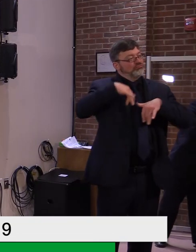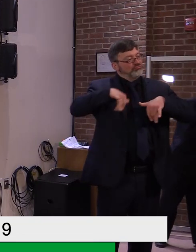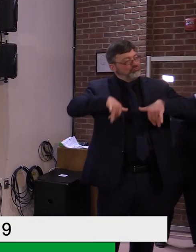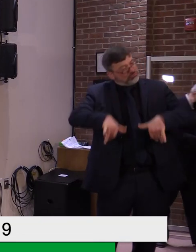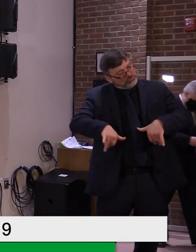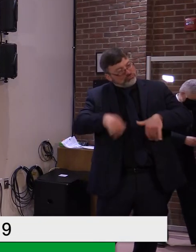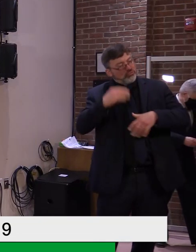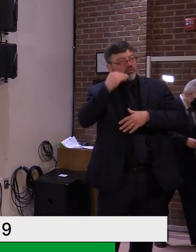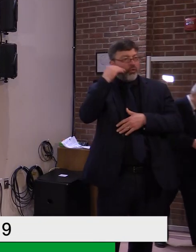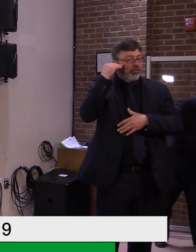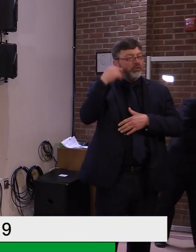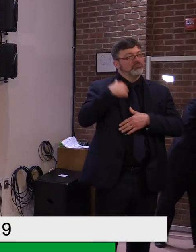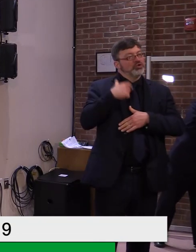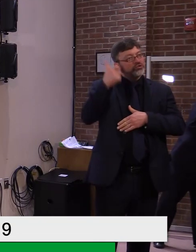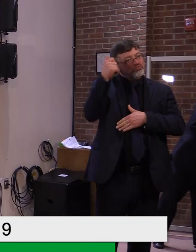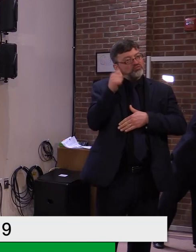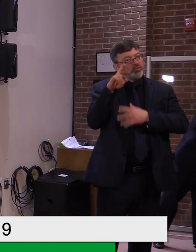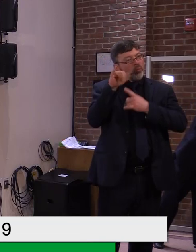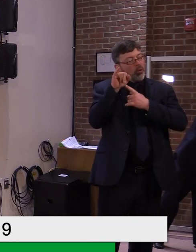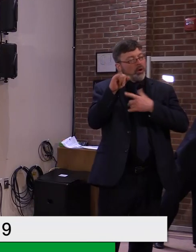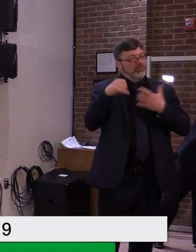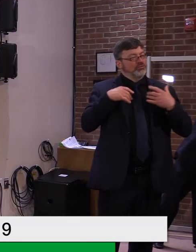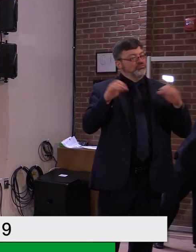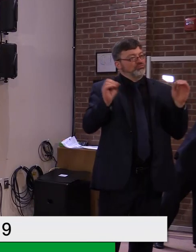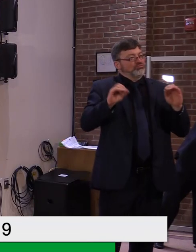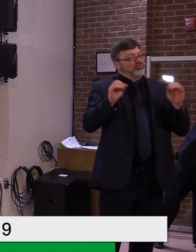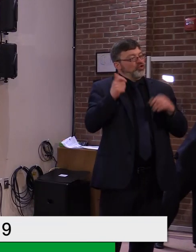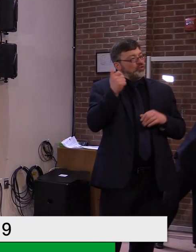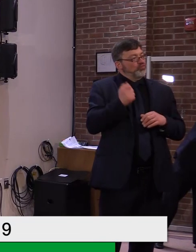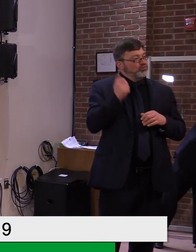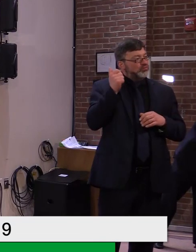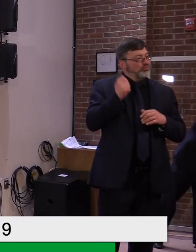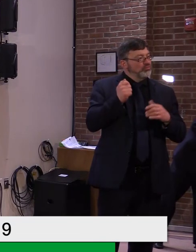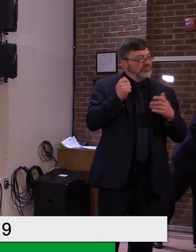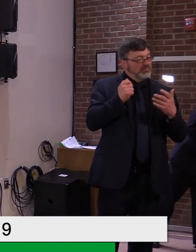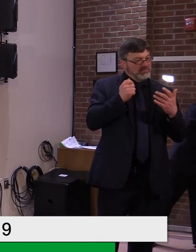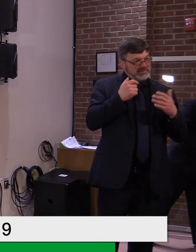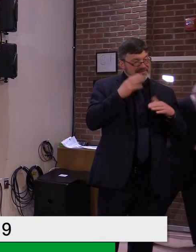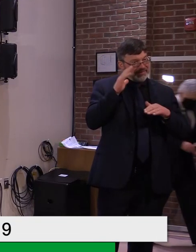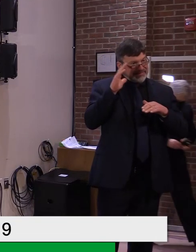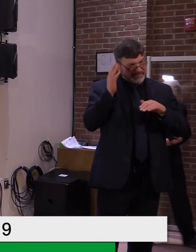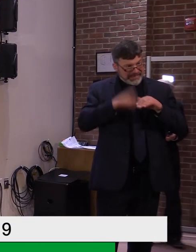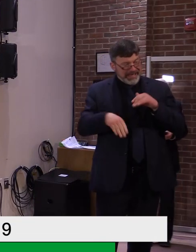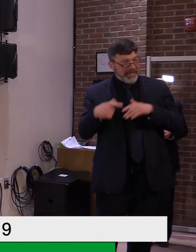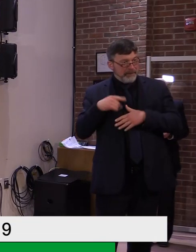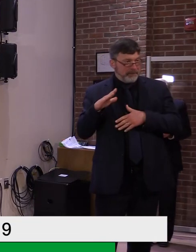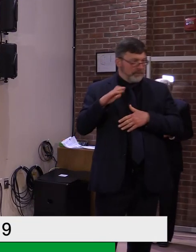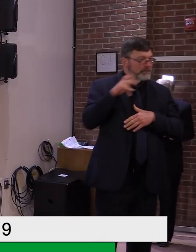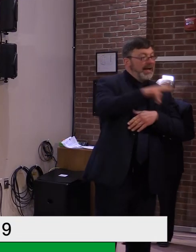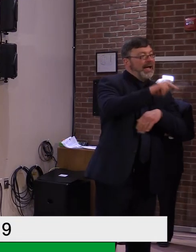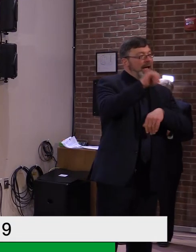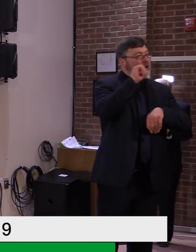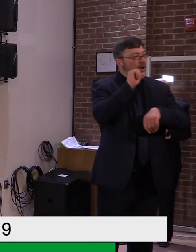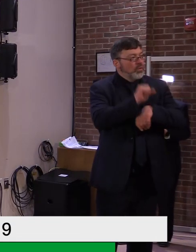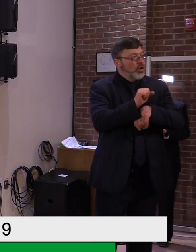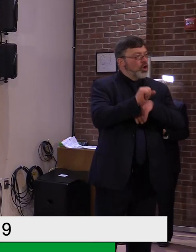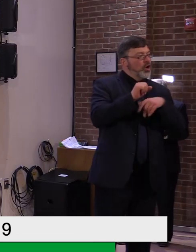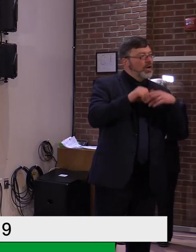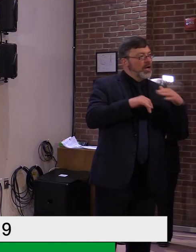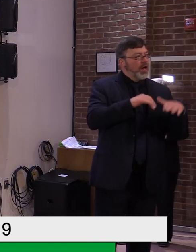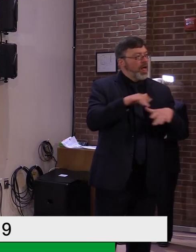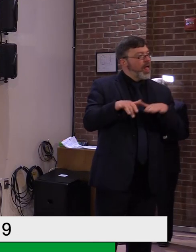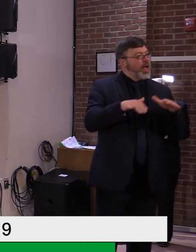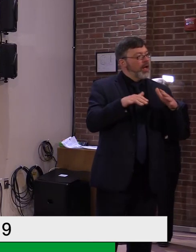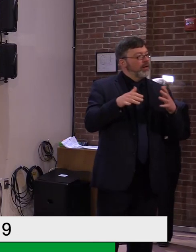go to work. It's easier to stay home and get $37,000 a year or so tax-free